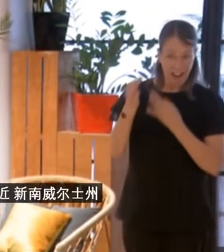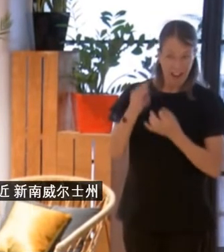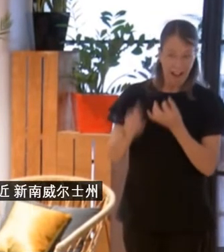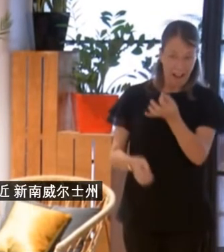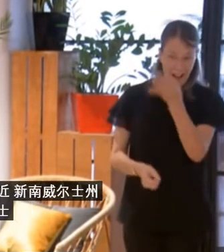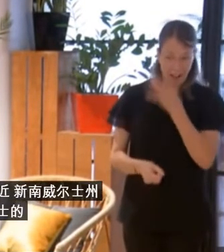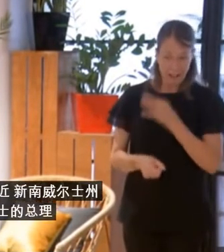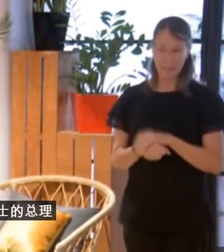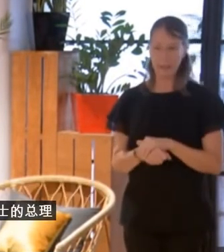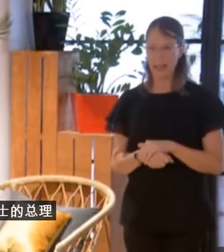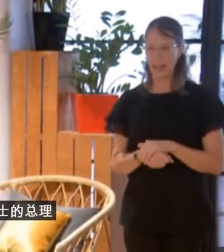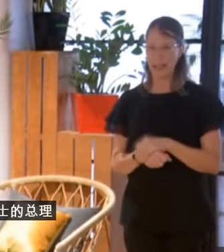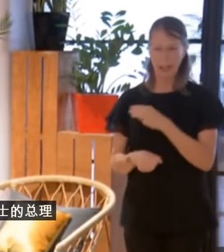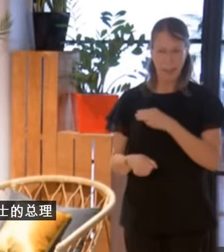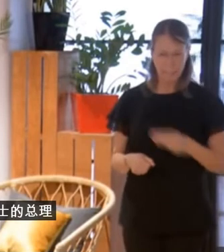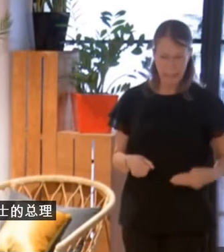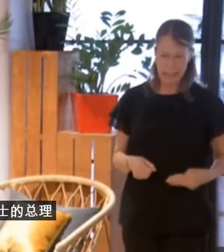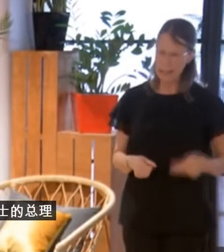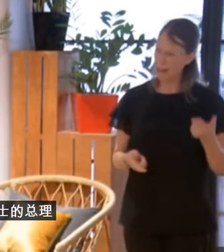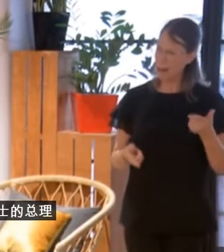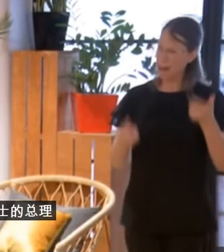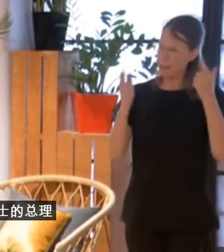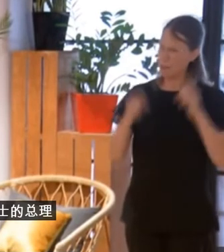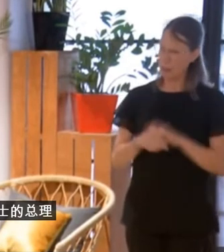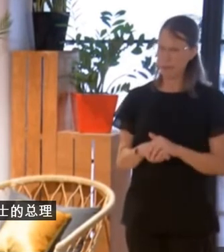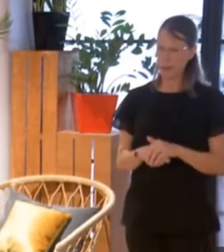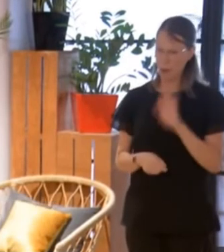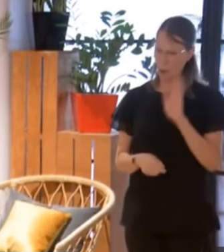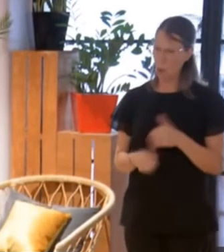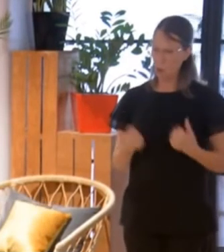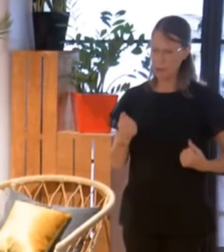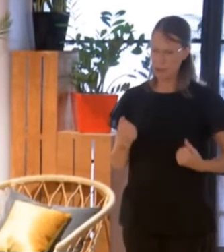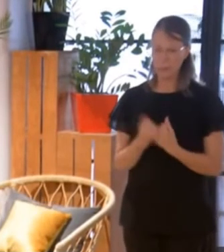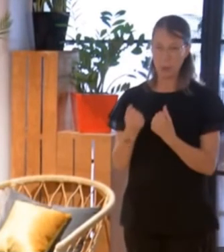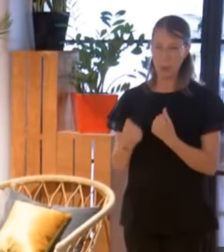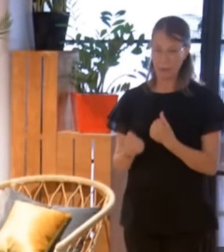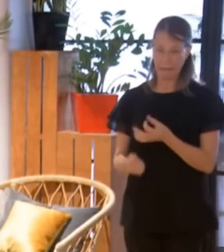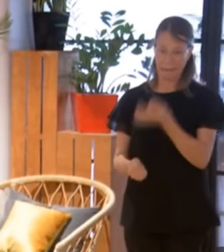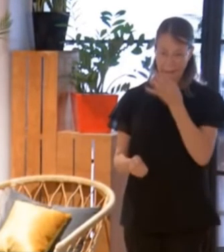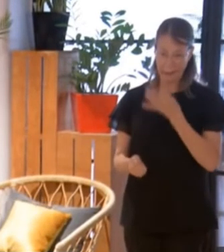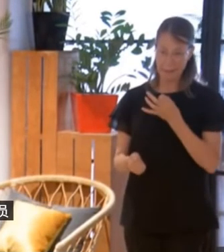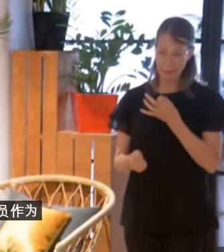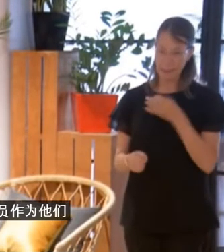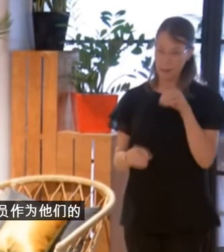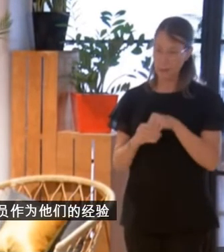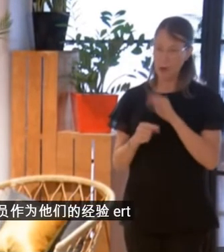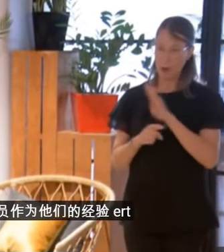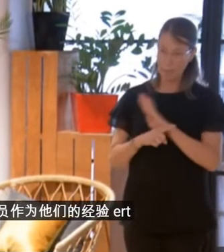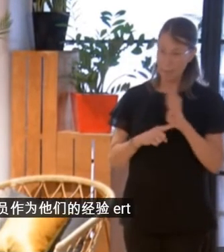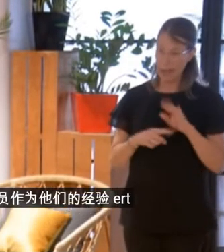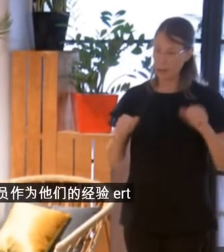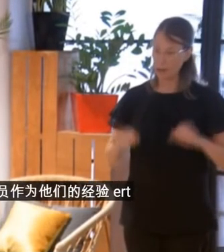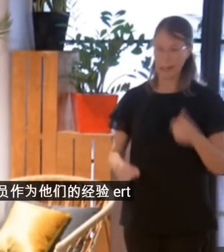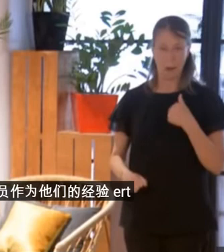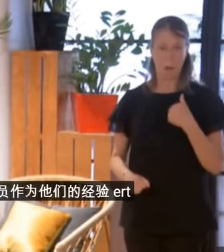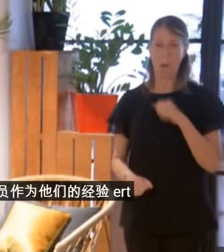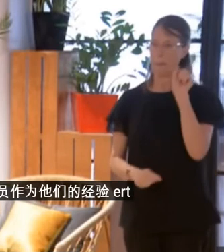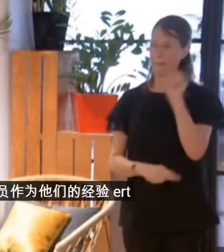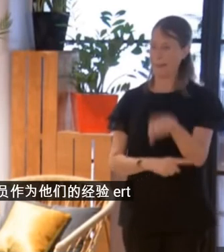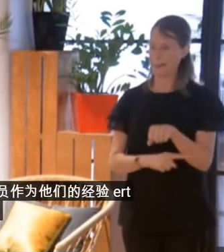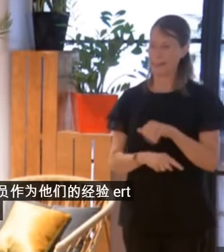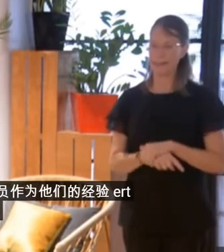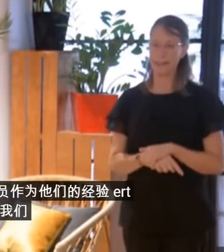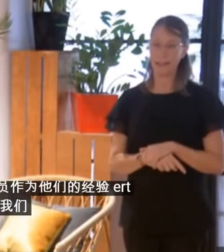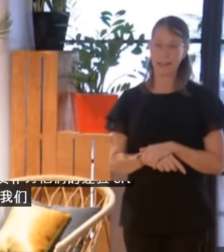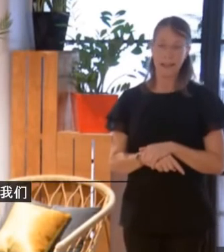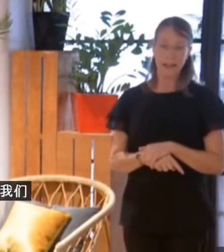Premier and the Minister for Women and the Minister for Education here in New South Wales. I couldn't say no. The panellists we chose as our expert panel were all delighted